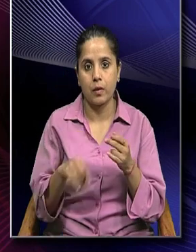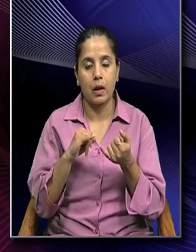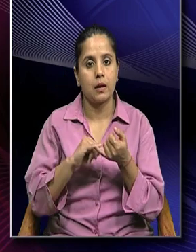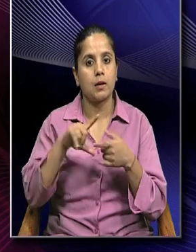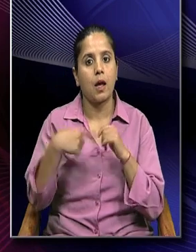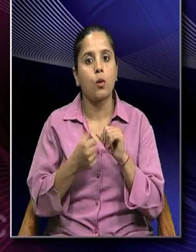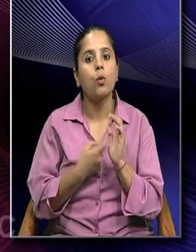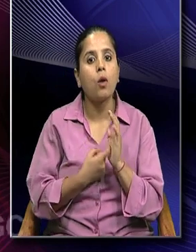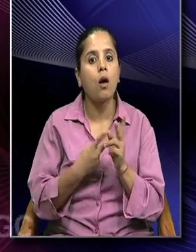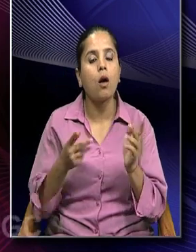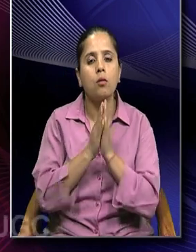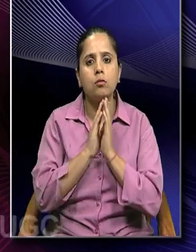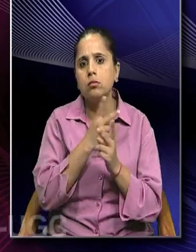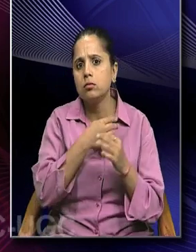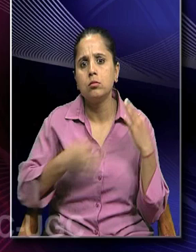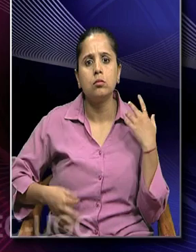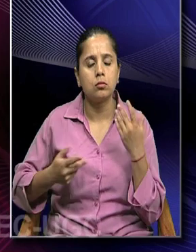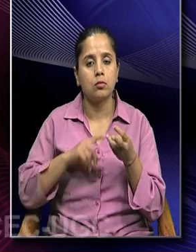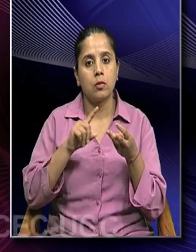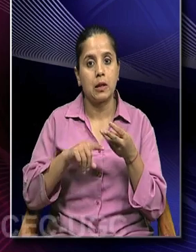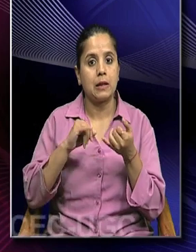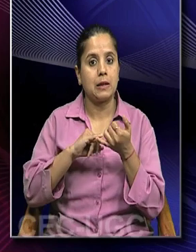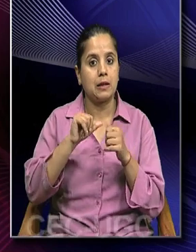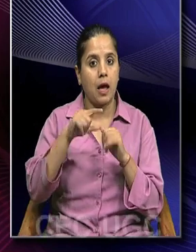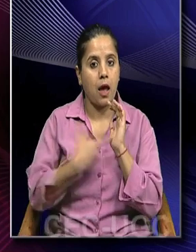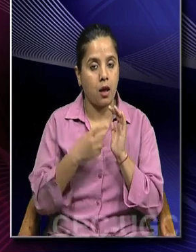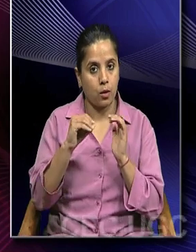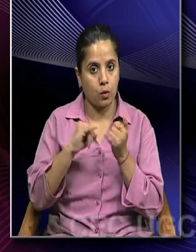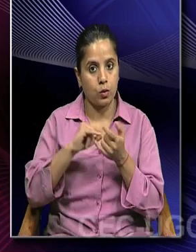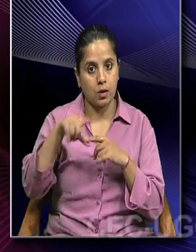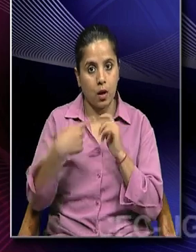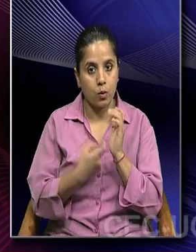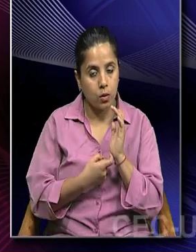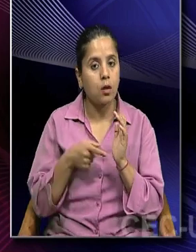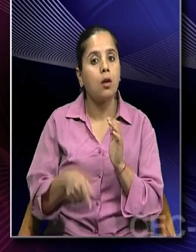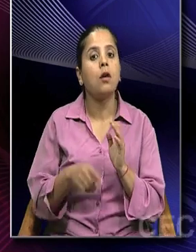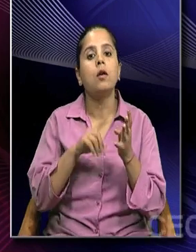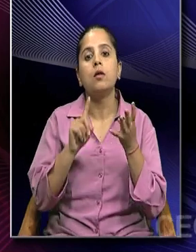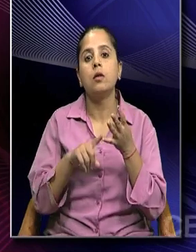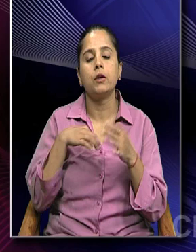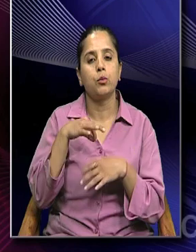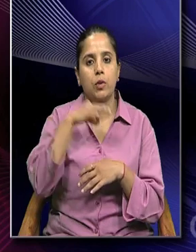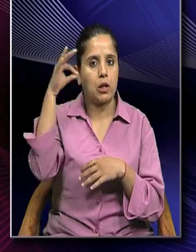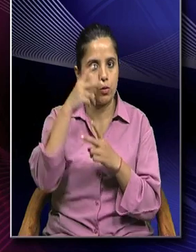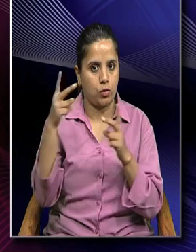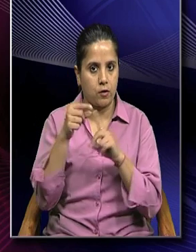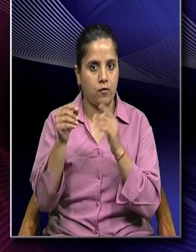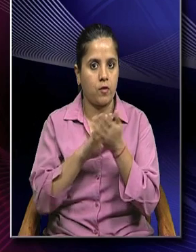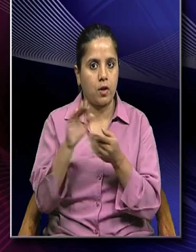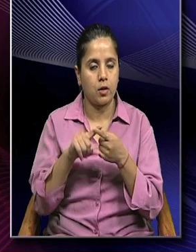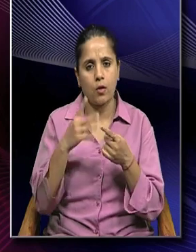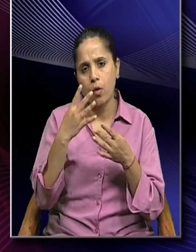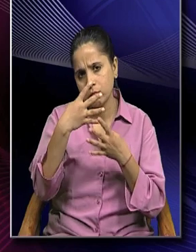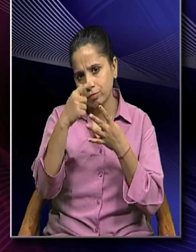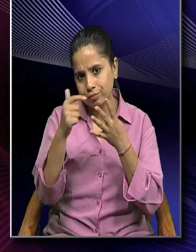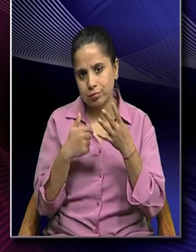phase, third one was sacro-secular phase, and the last one was spiritual phase. So, we had already